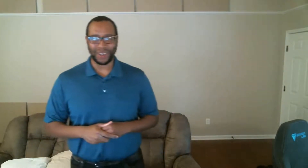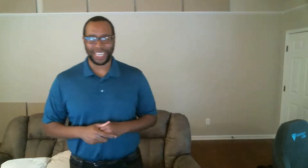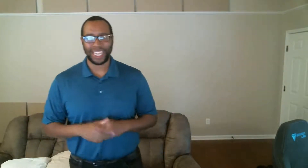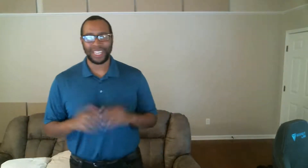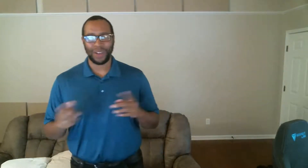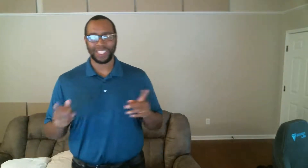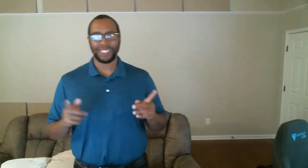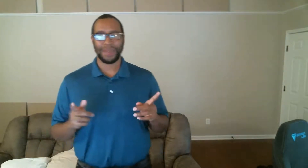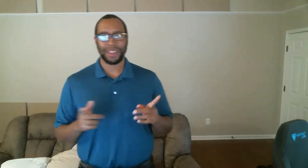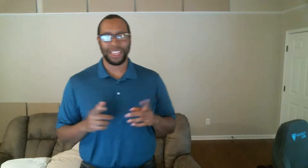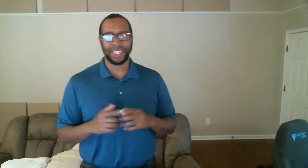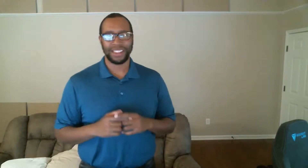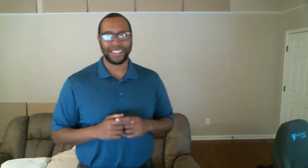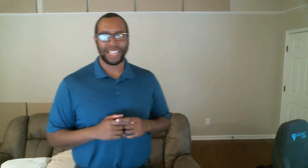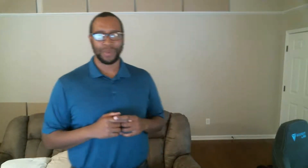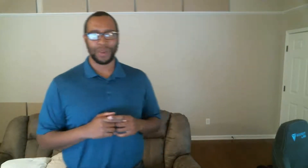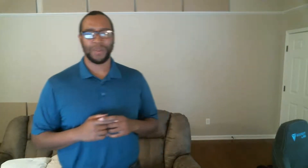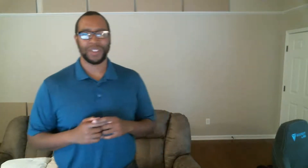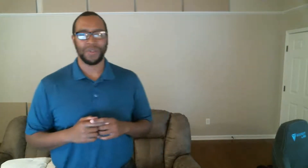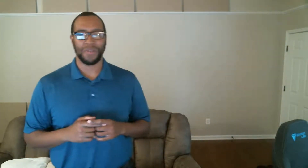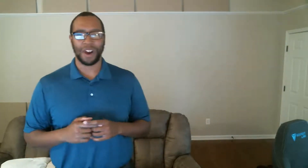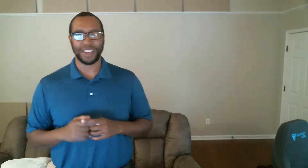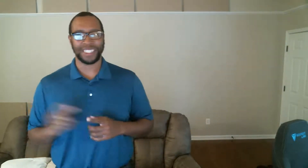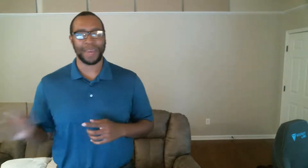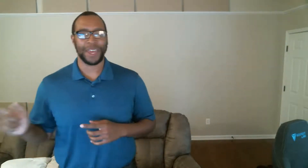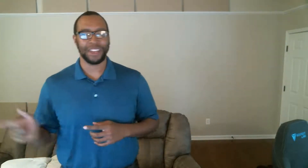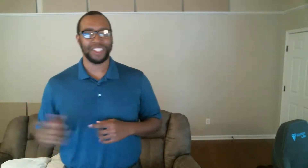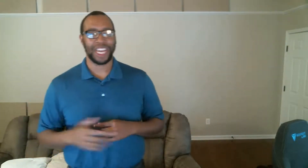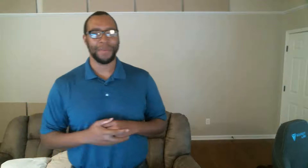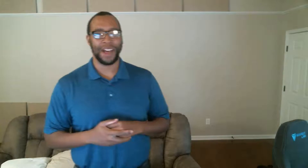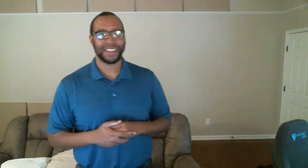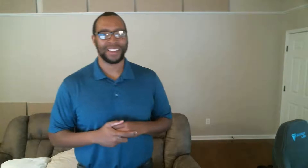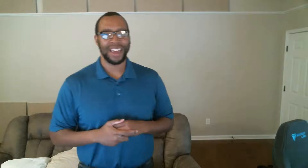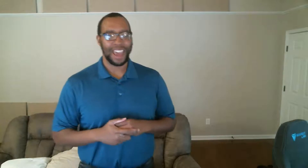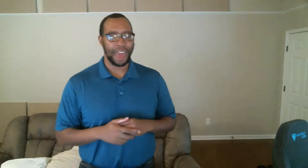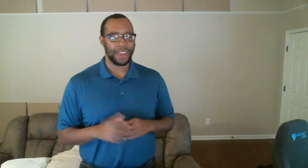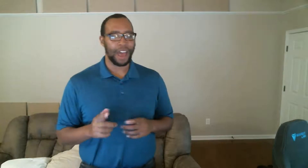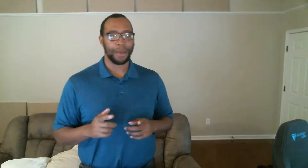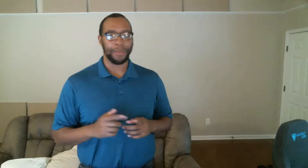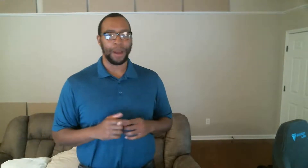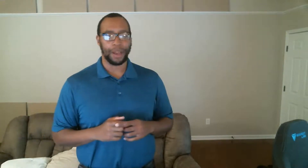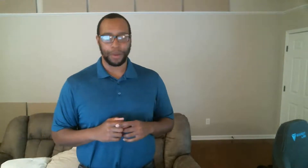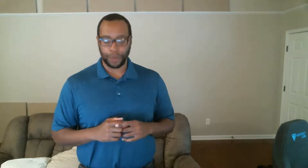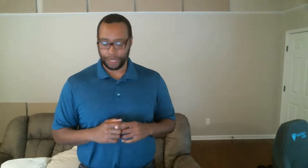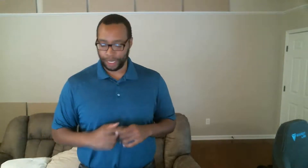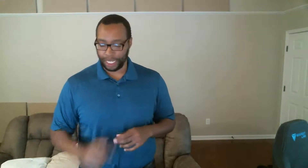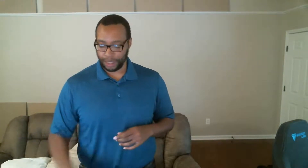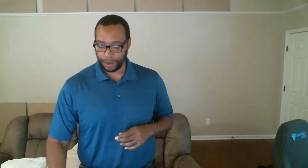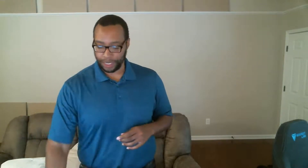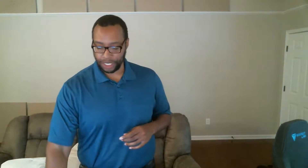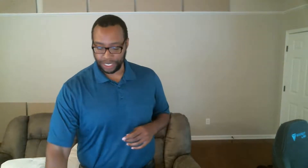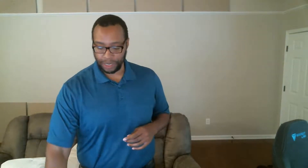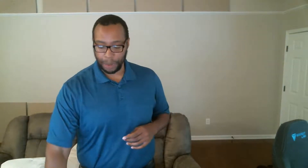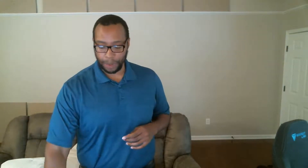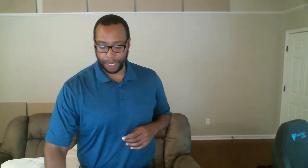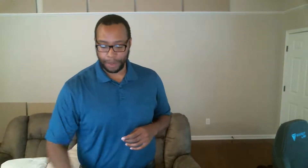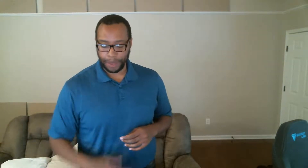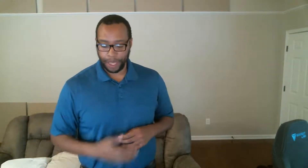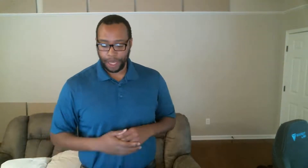Any questions about any of the signs we went over so far? You can type that in your chat box, and then we'll look at those in just a moment. All